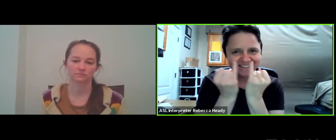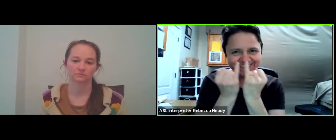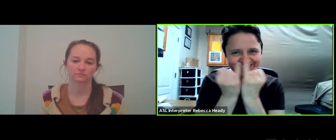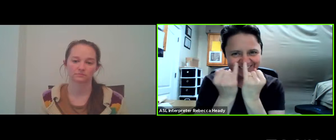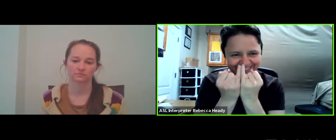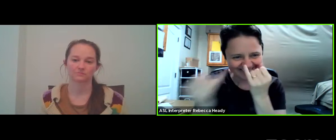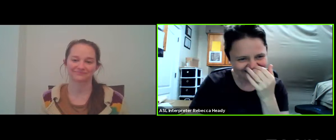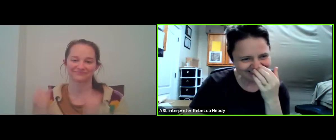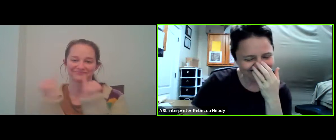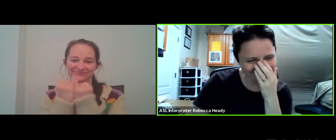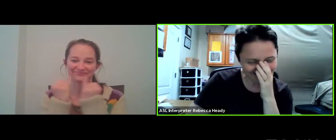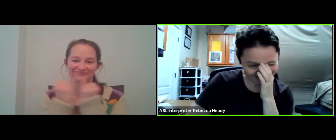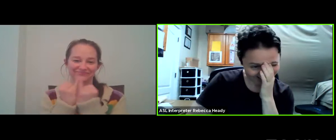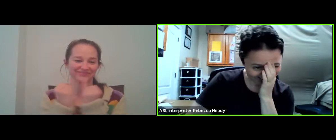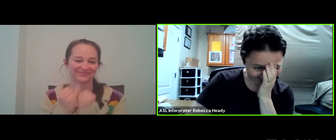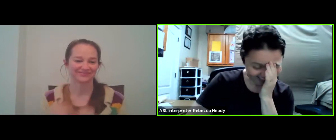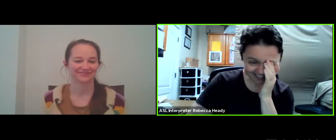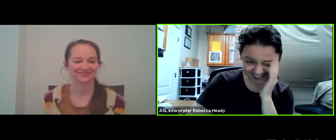yourself.